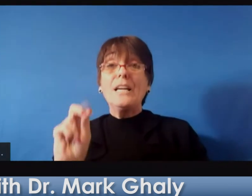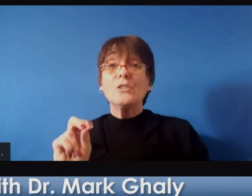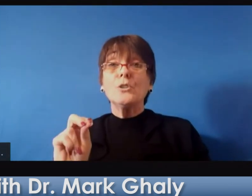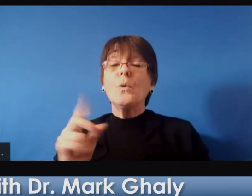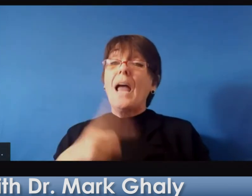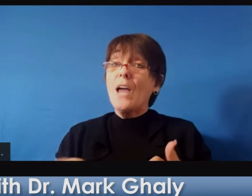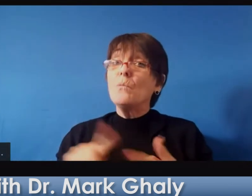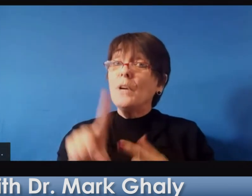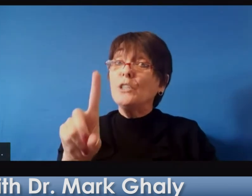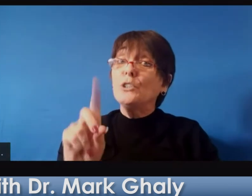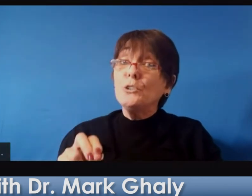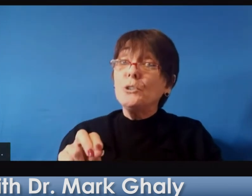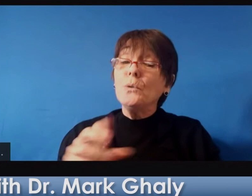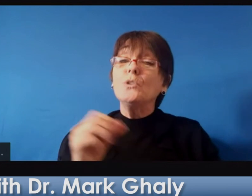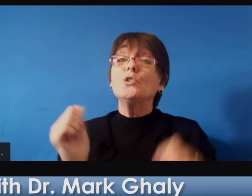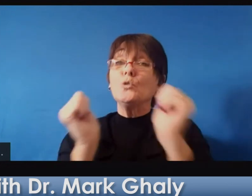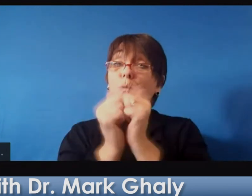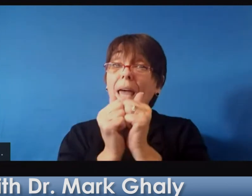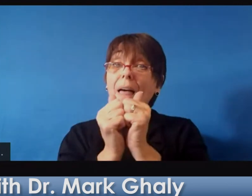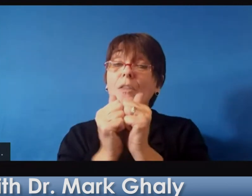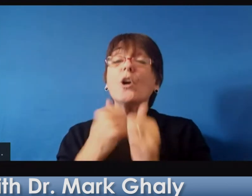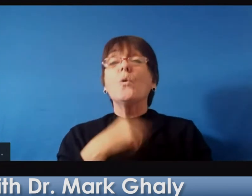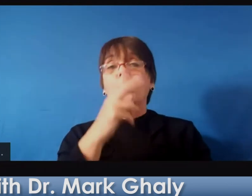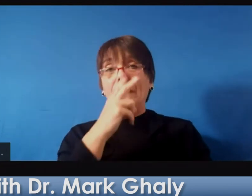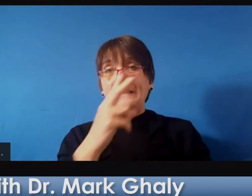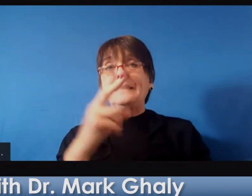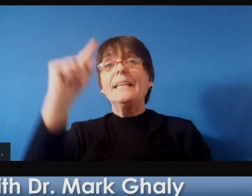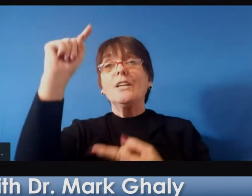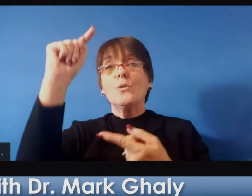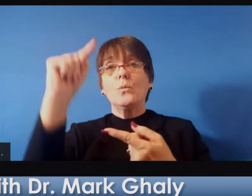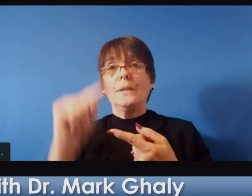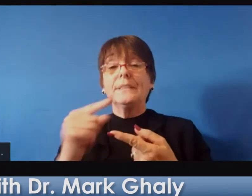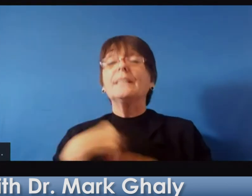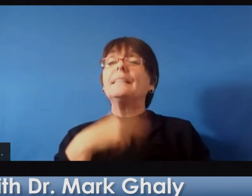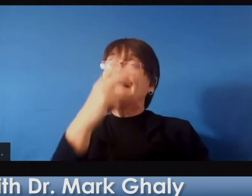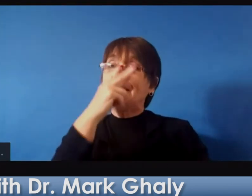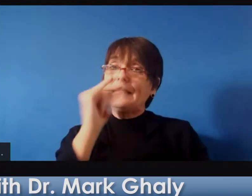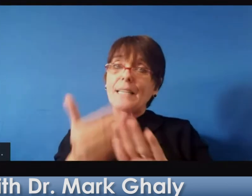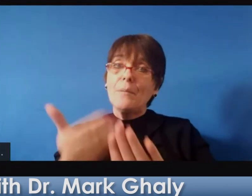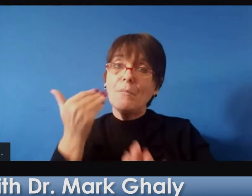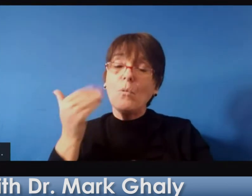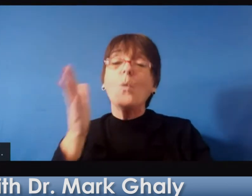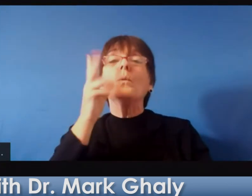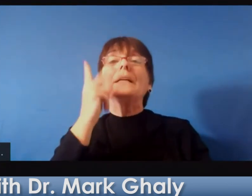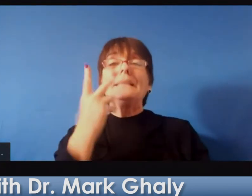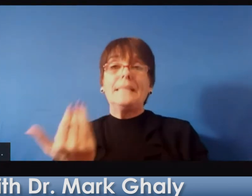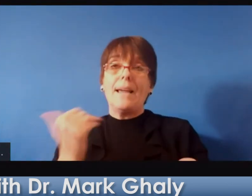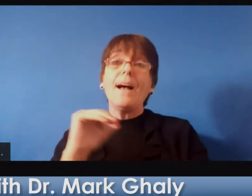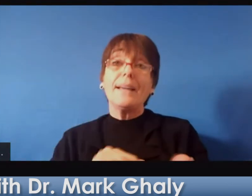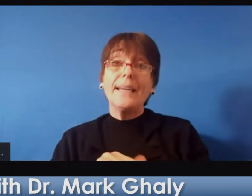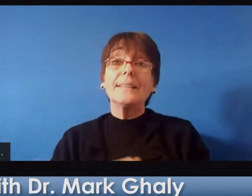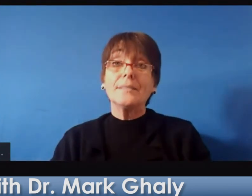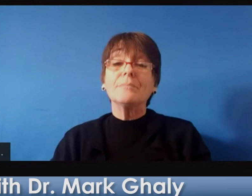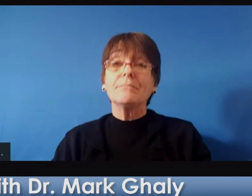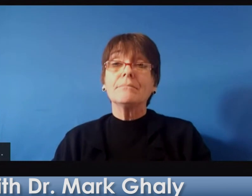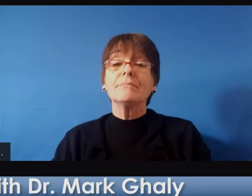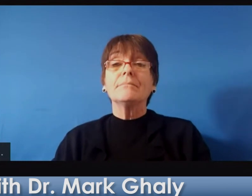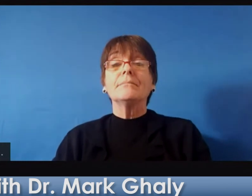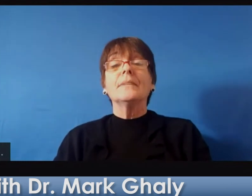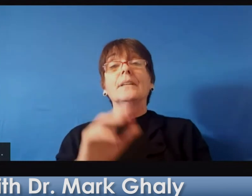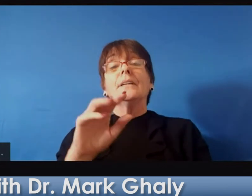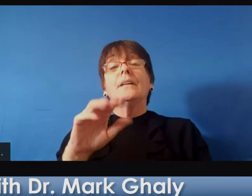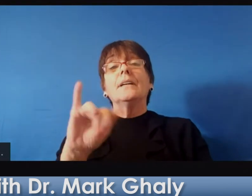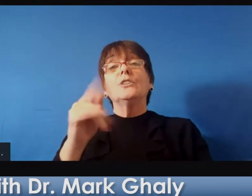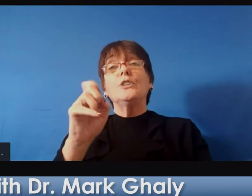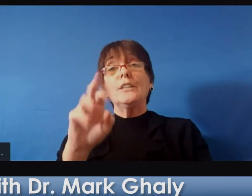it, and we do it together, we do see the rates come down. We've seen it before, we will see it again. Anna Berry Jester,